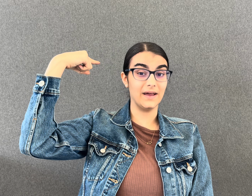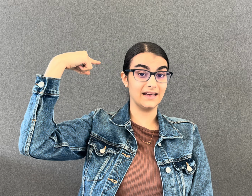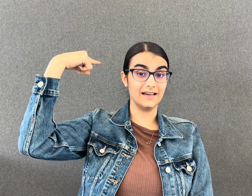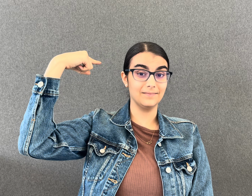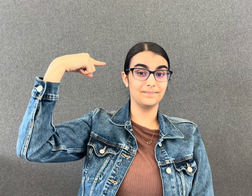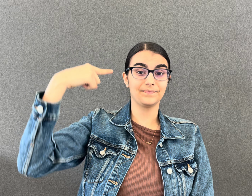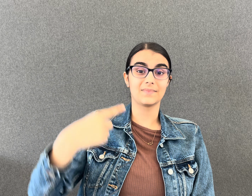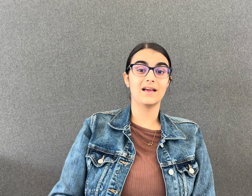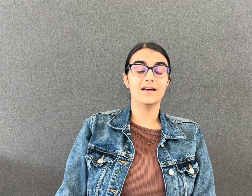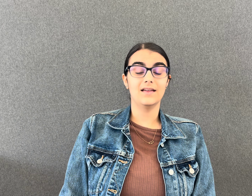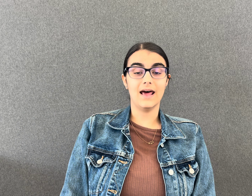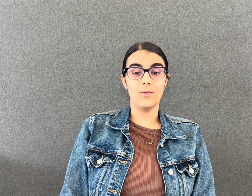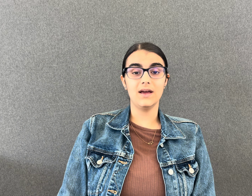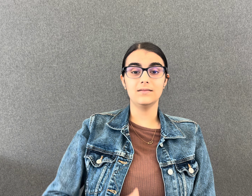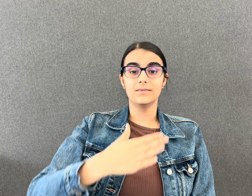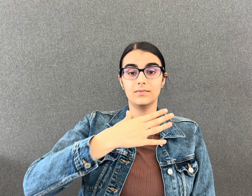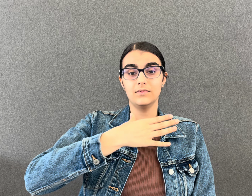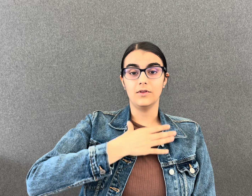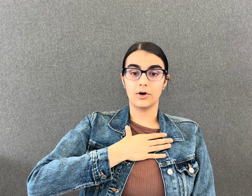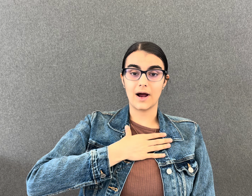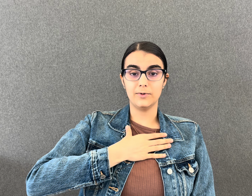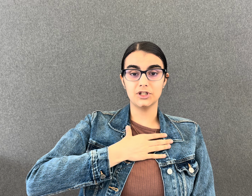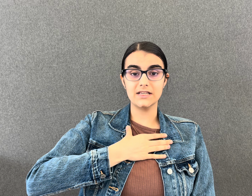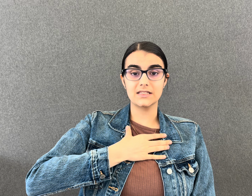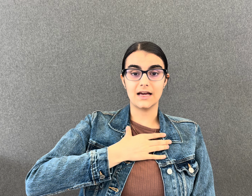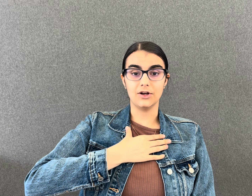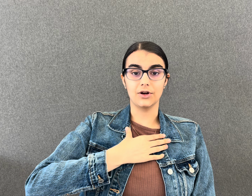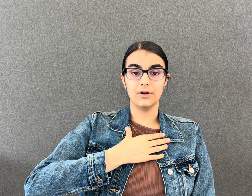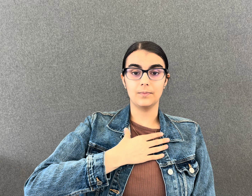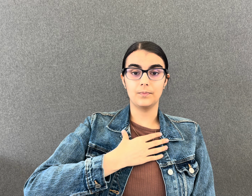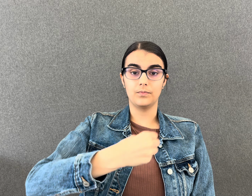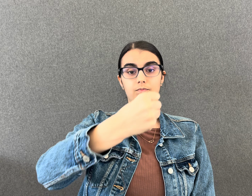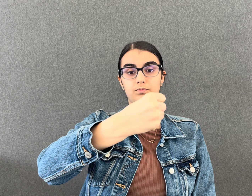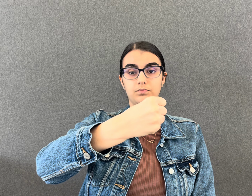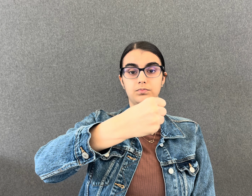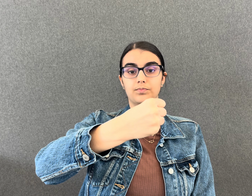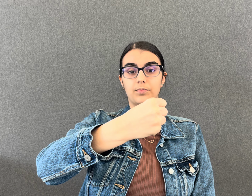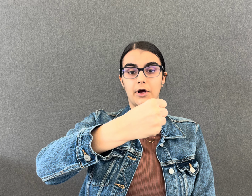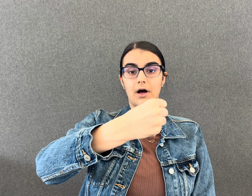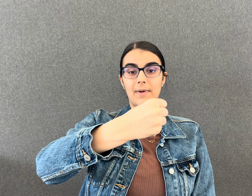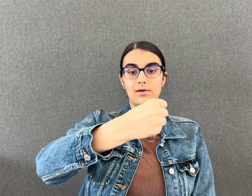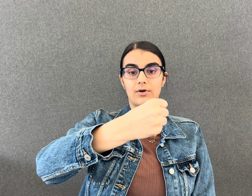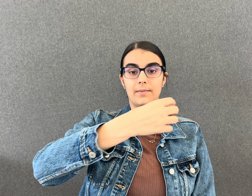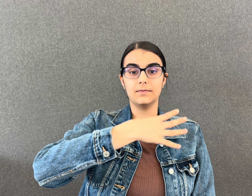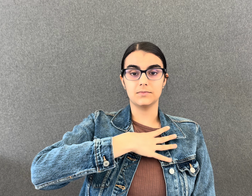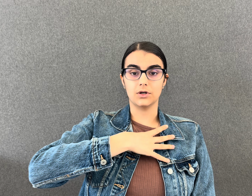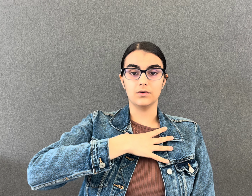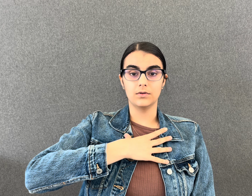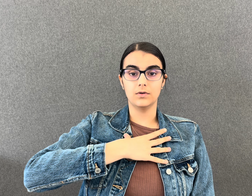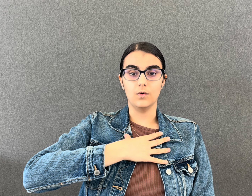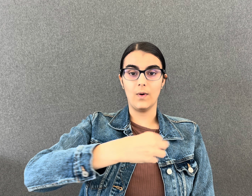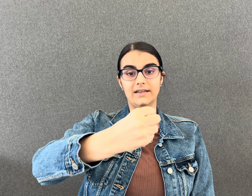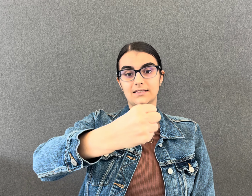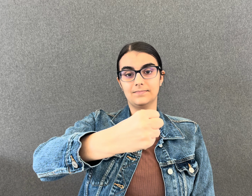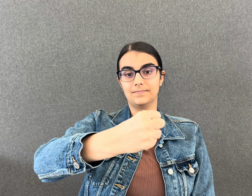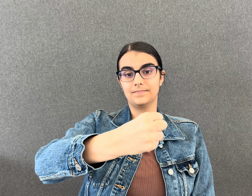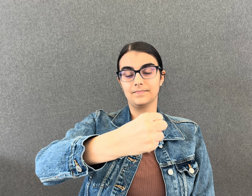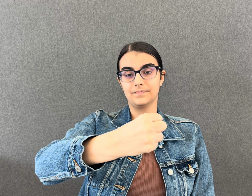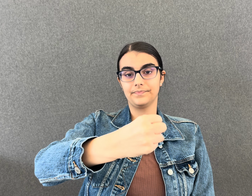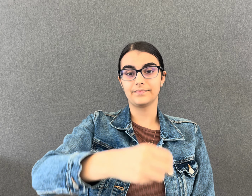it. Now white, you're gonna grab your chest, and you're gonna come out and grab it. So, white.